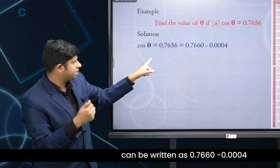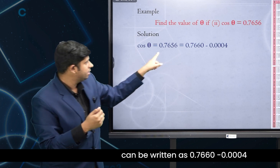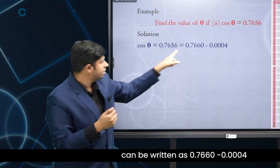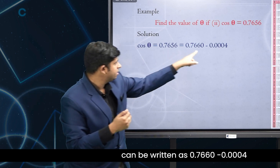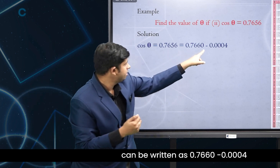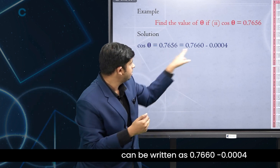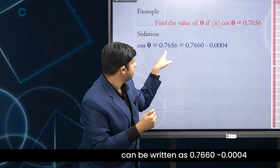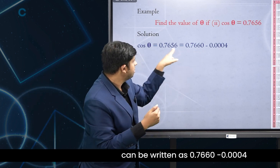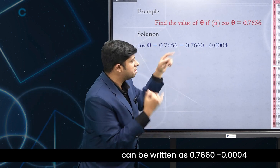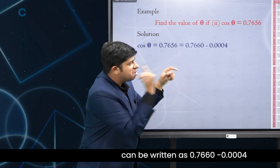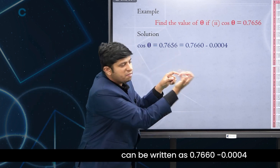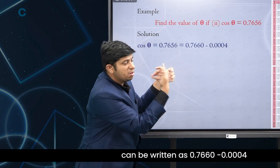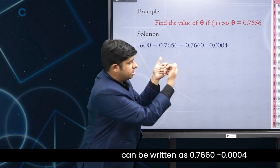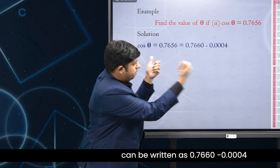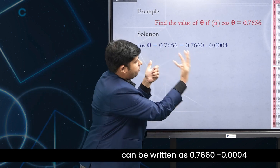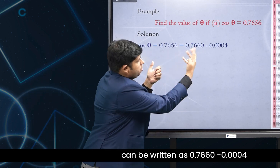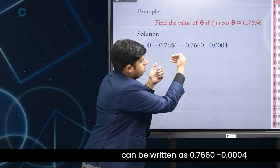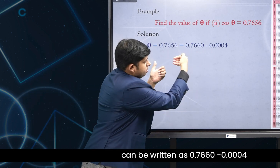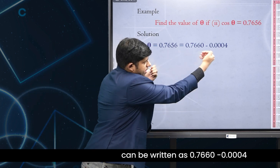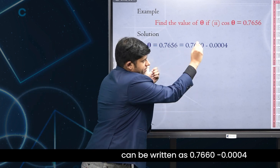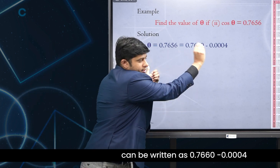0.7660 minus 0.0004.